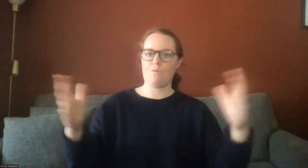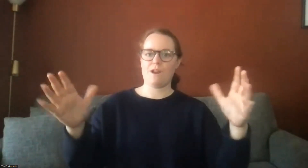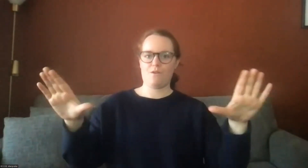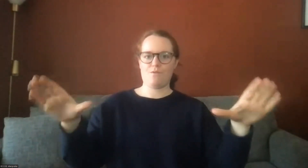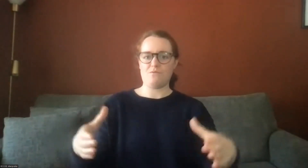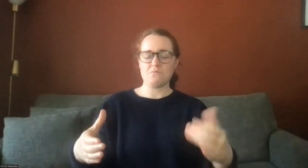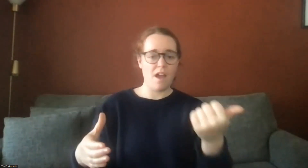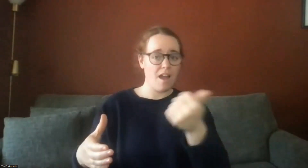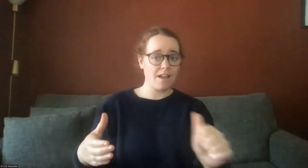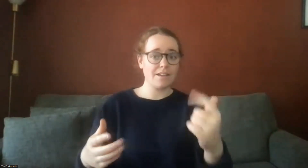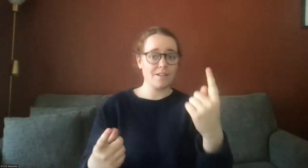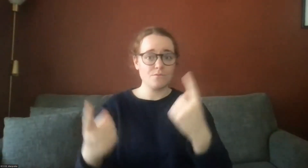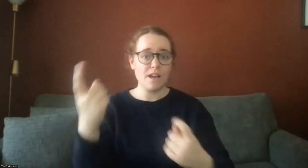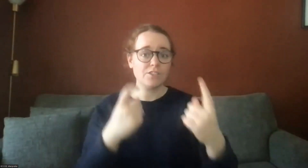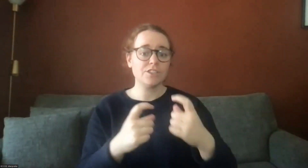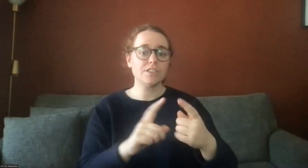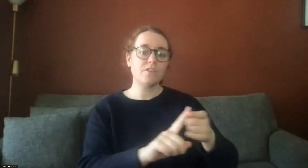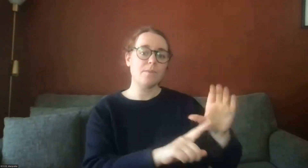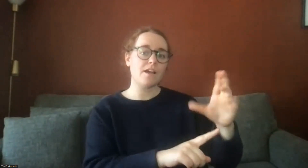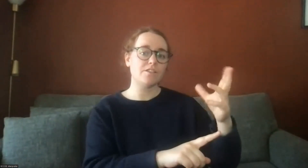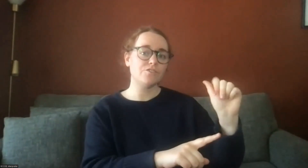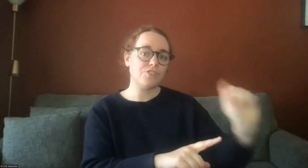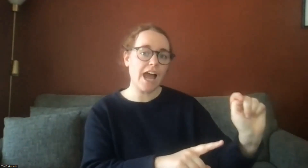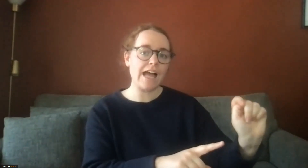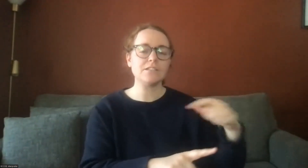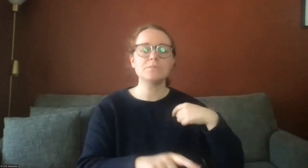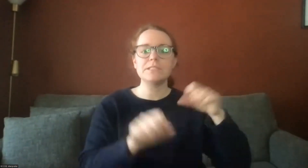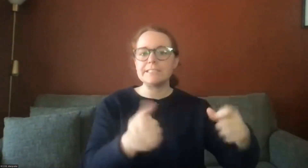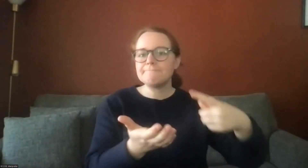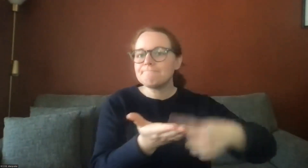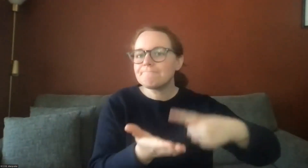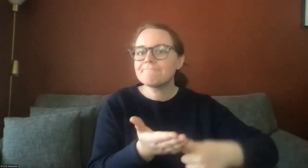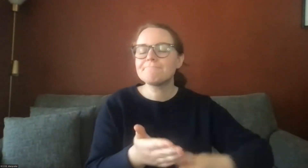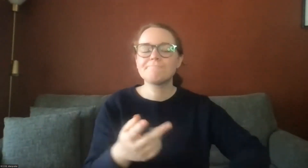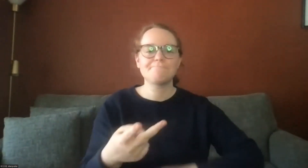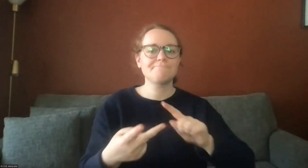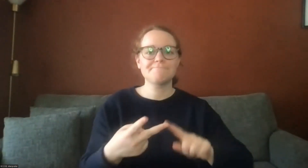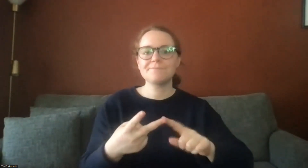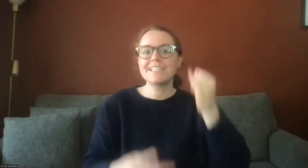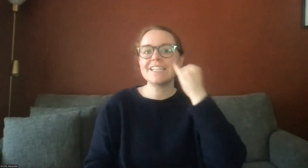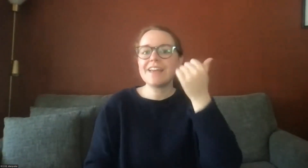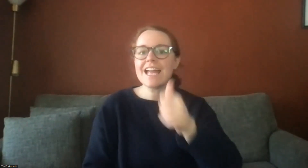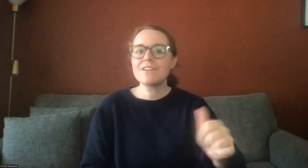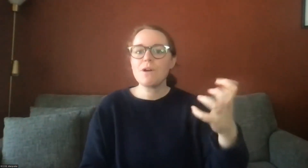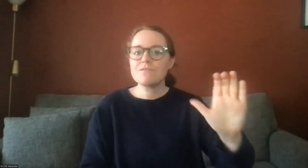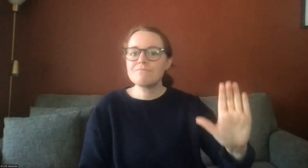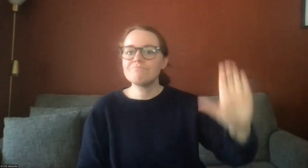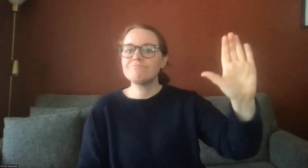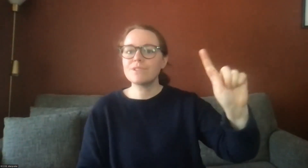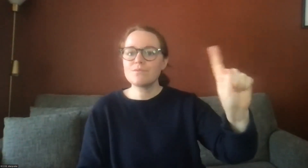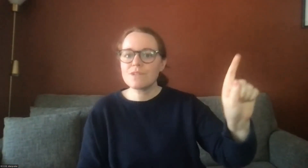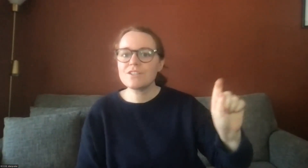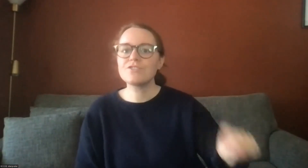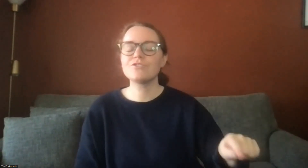any questions in the chat that we want to discuss, or if anyone wants to ask a question or bring something to the group